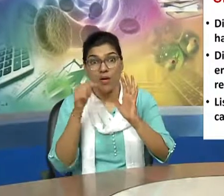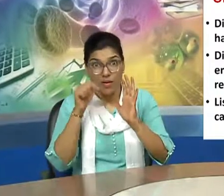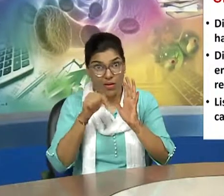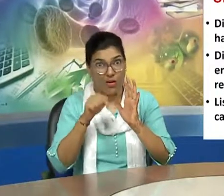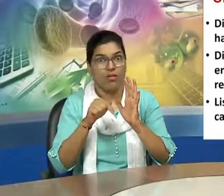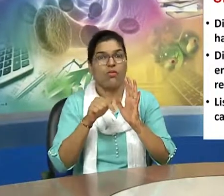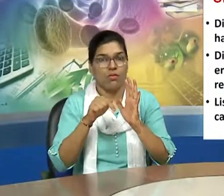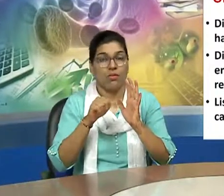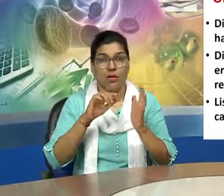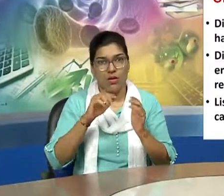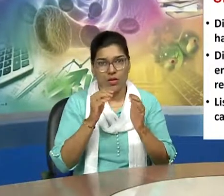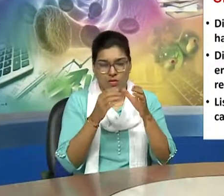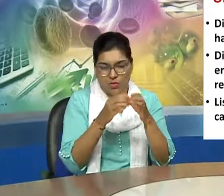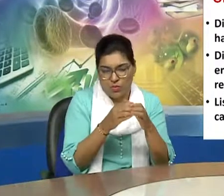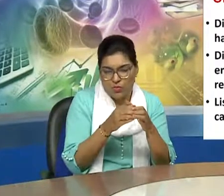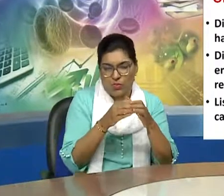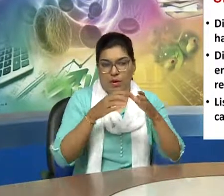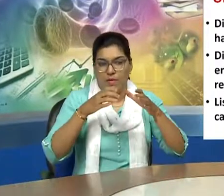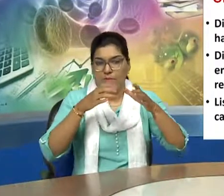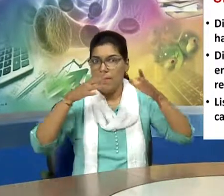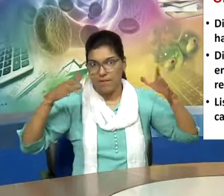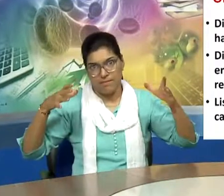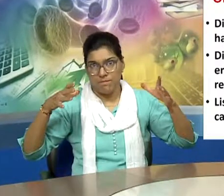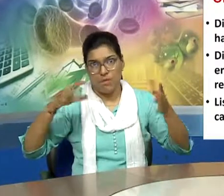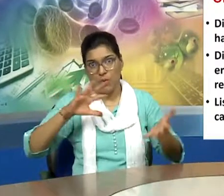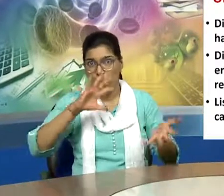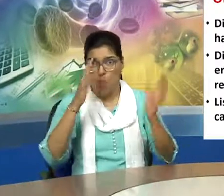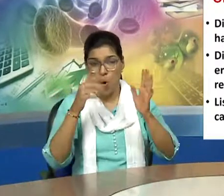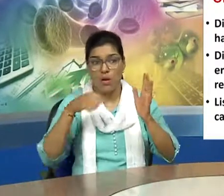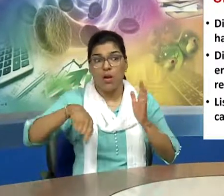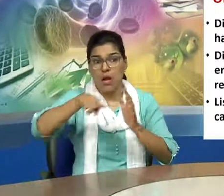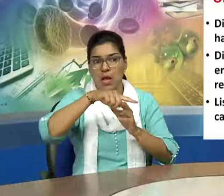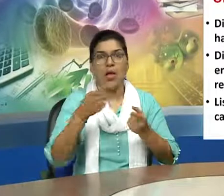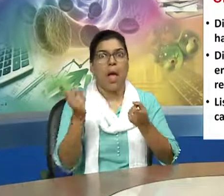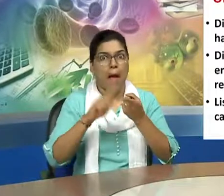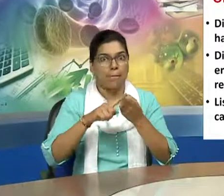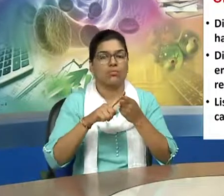these backlashes which are caused by environmental degradation.